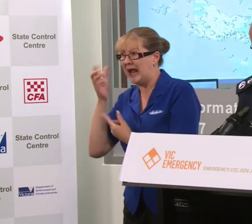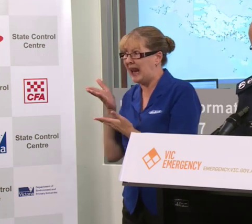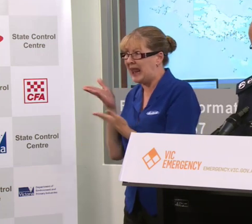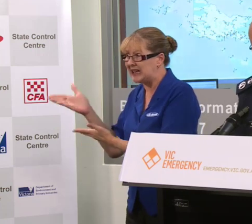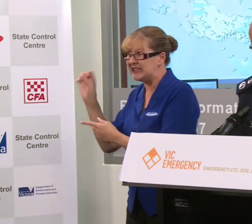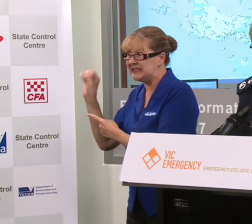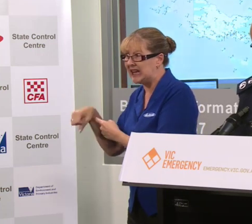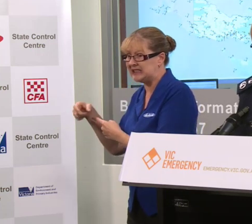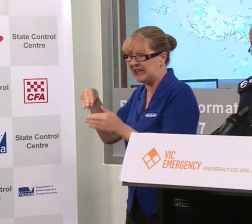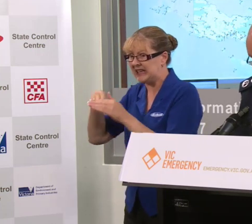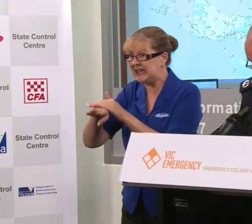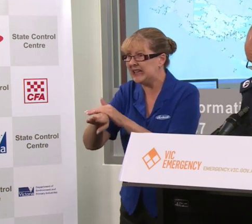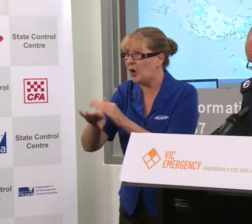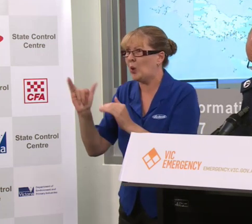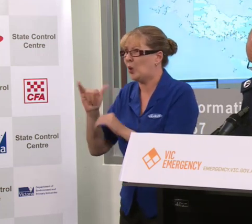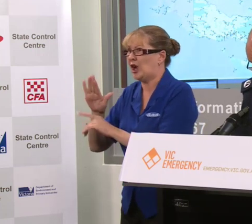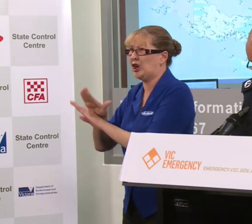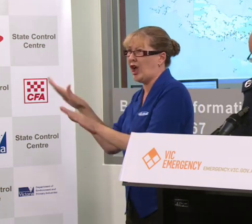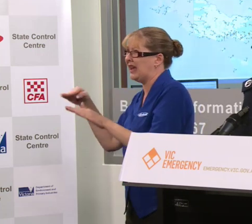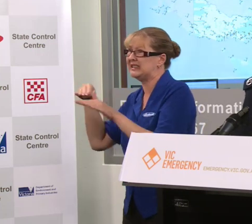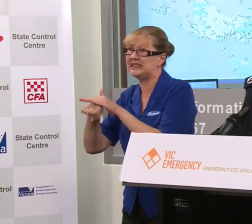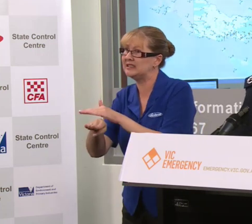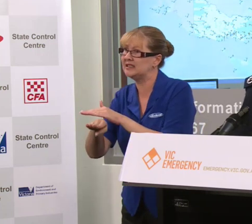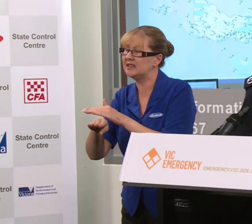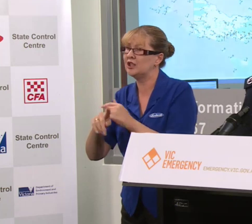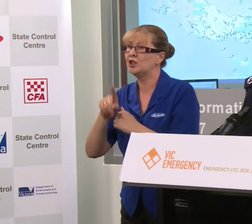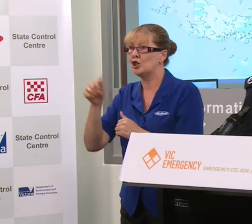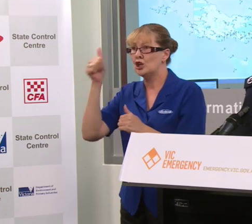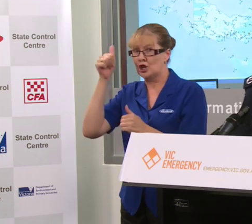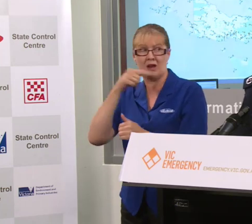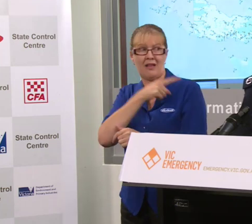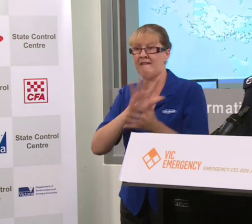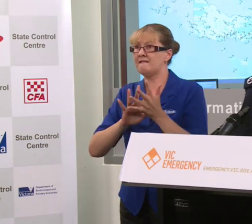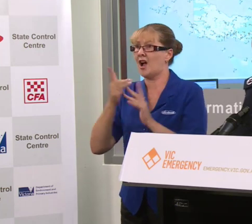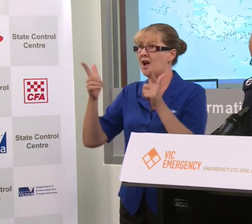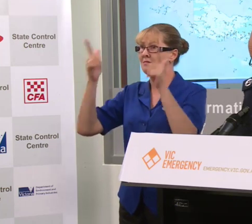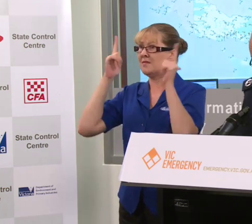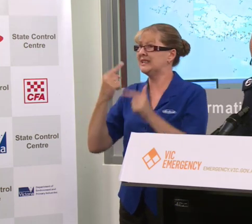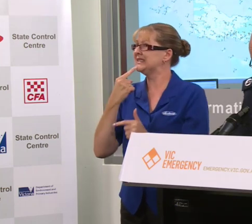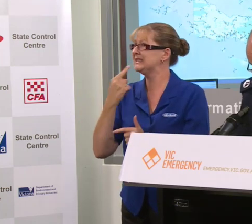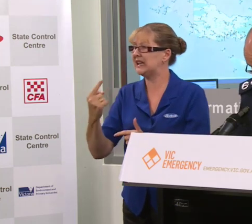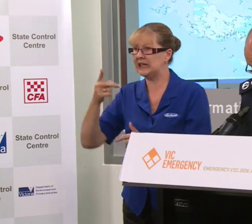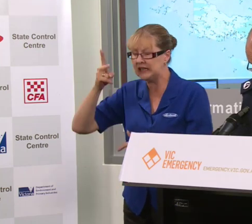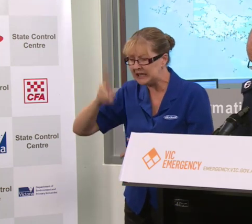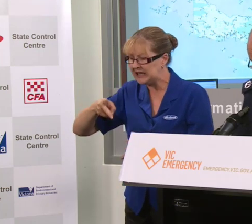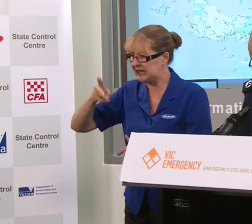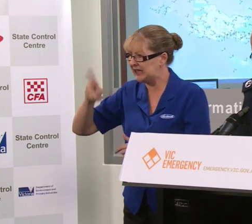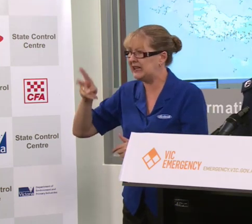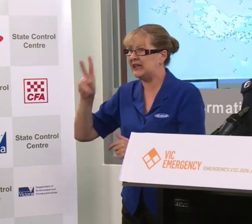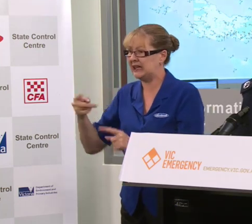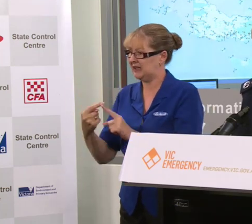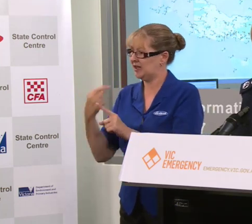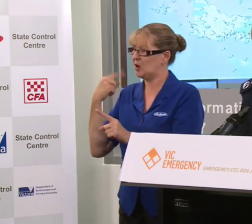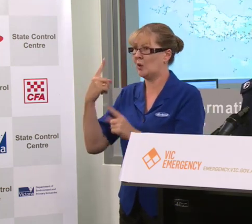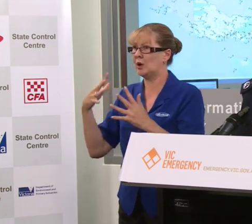people into these scenes or not. Now, as the Fire Services Commissioner has said many, many times over the last week,